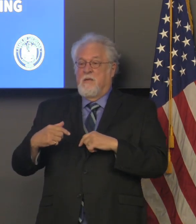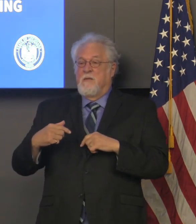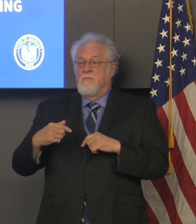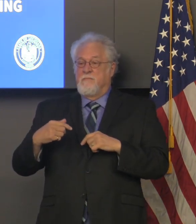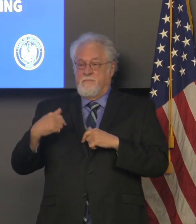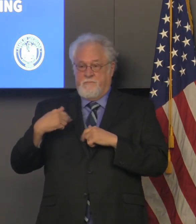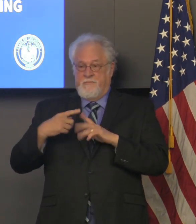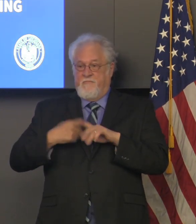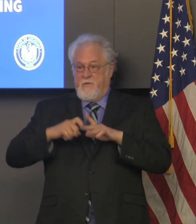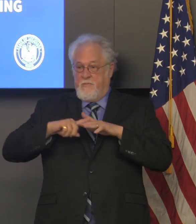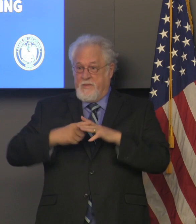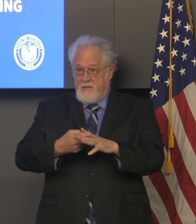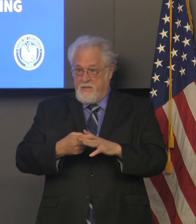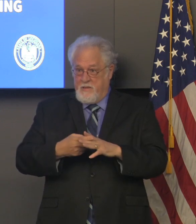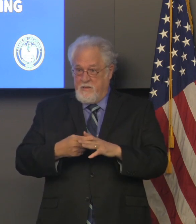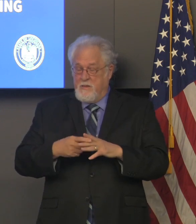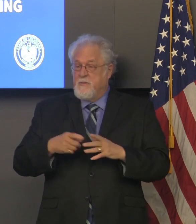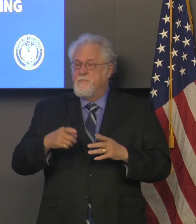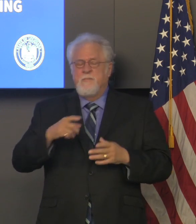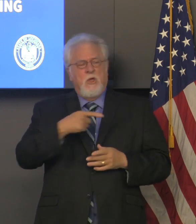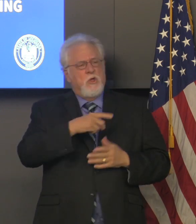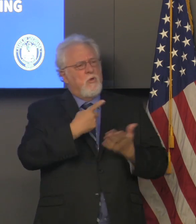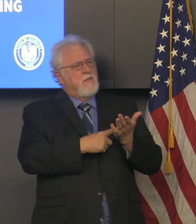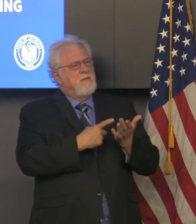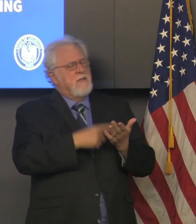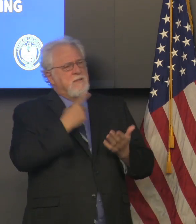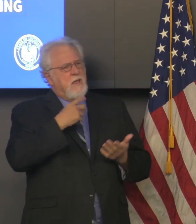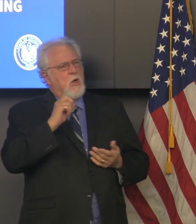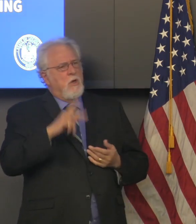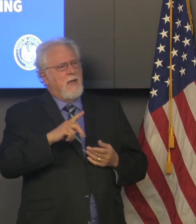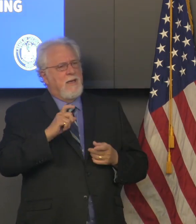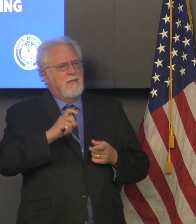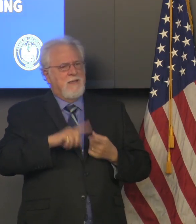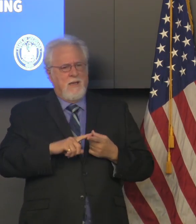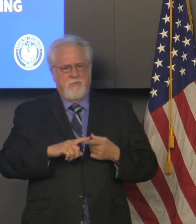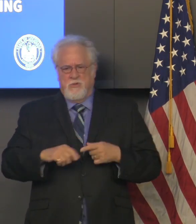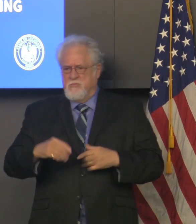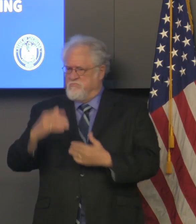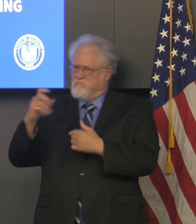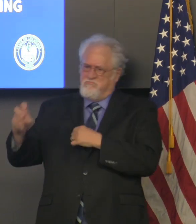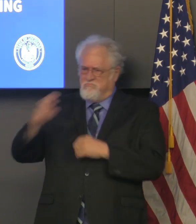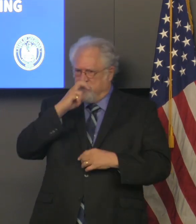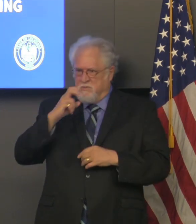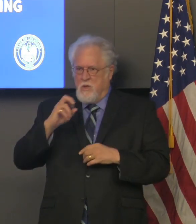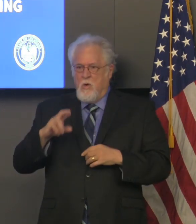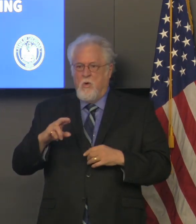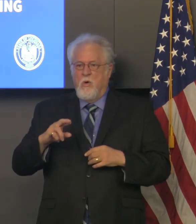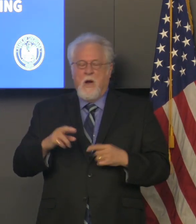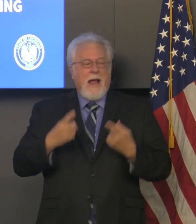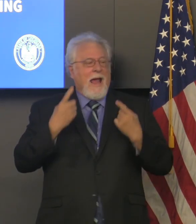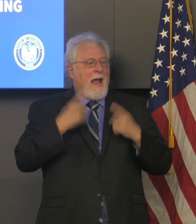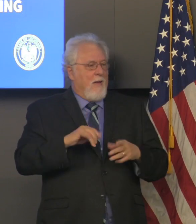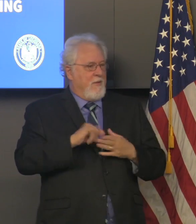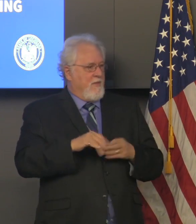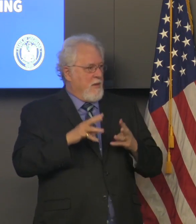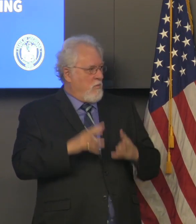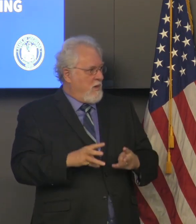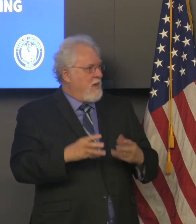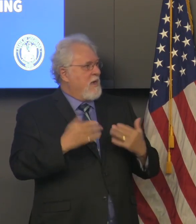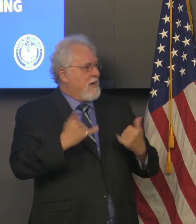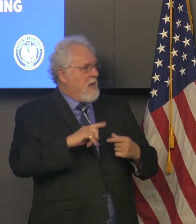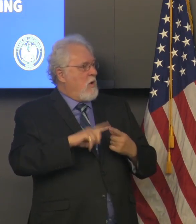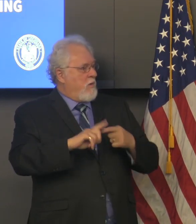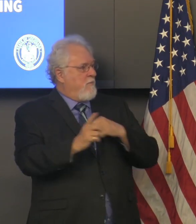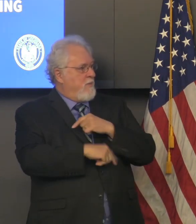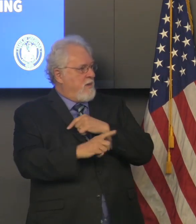began. Was there ever a discussion where you guys said, okay, it's time to crack down, or did it just time out that way, that now is when the